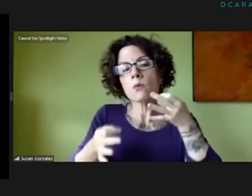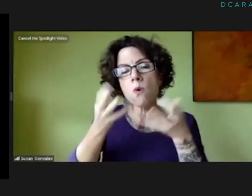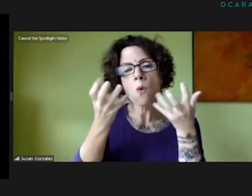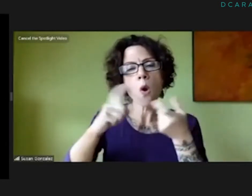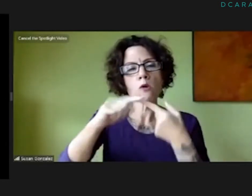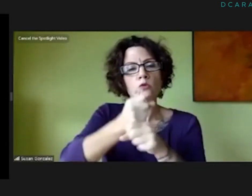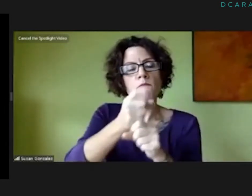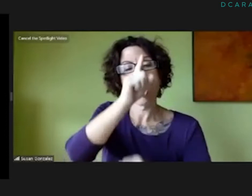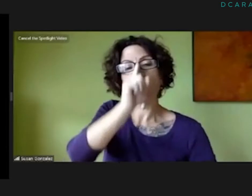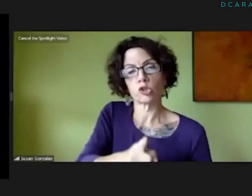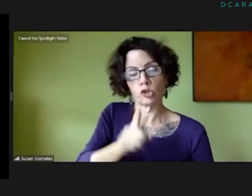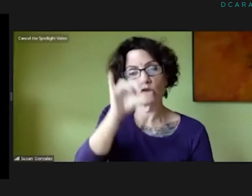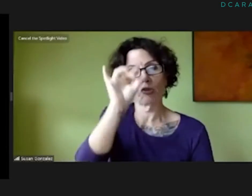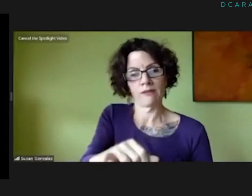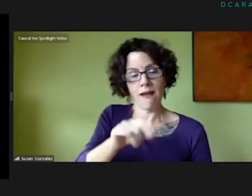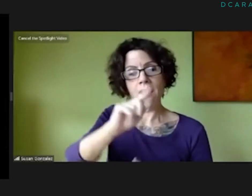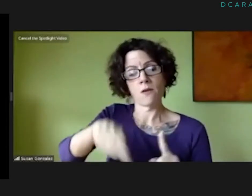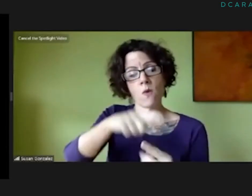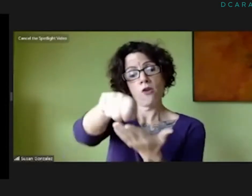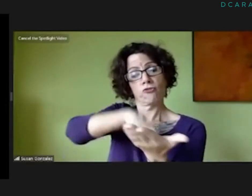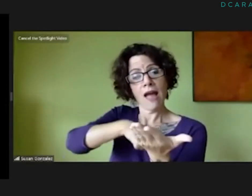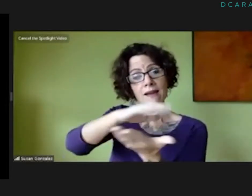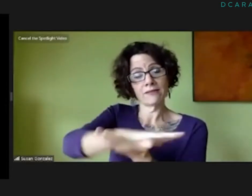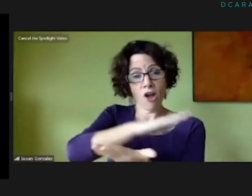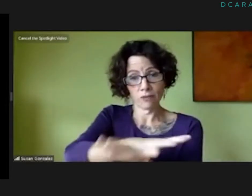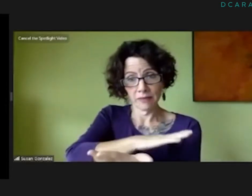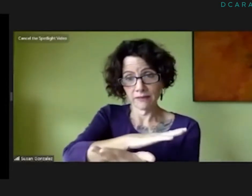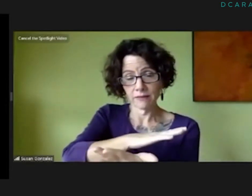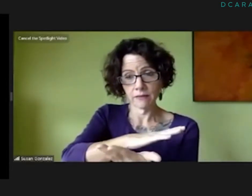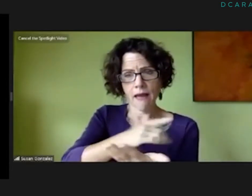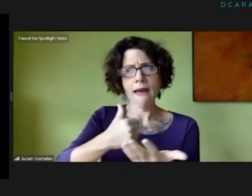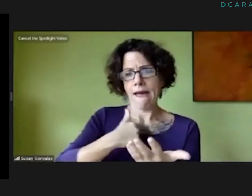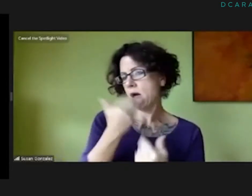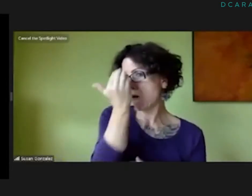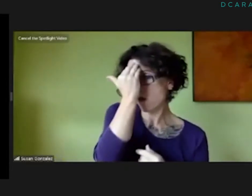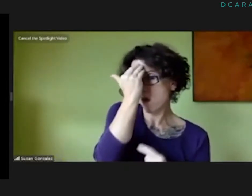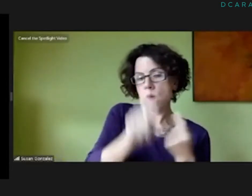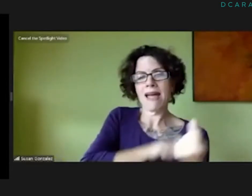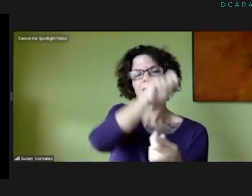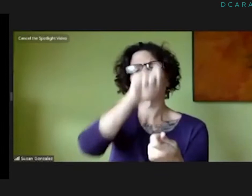The court will want to make sure that when you've written your document,